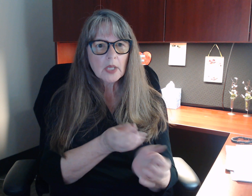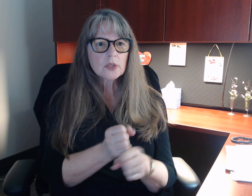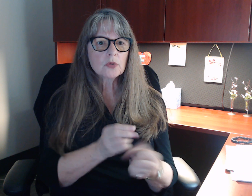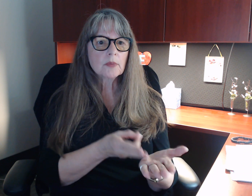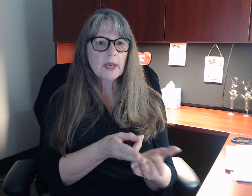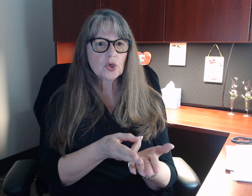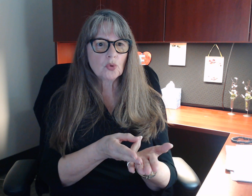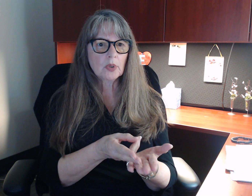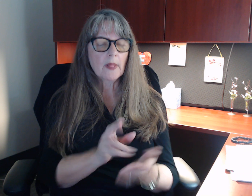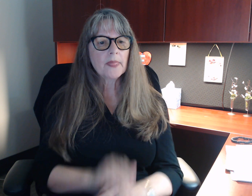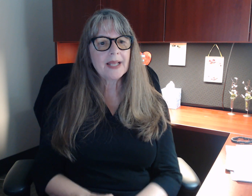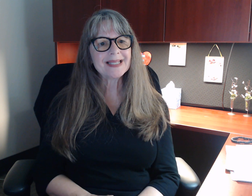So to make sure, that's